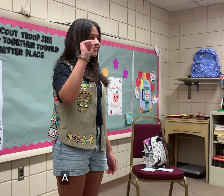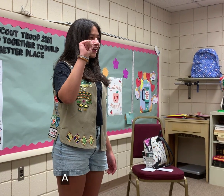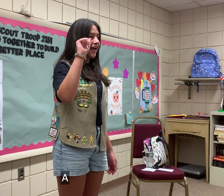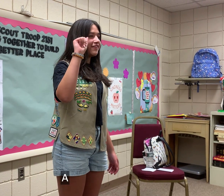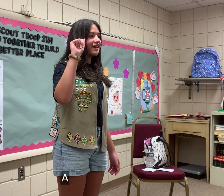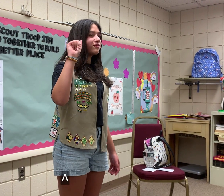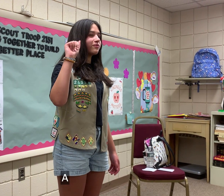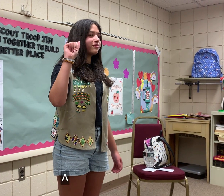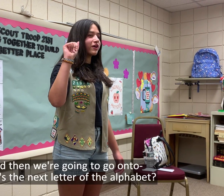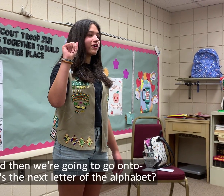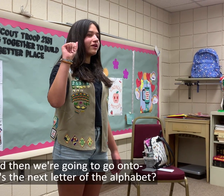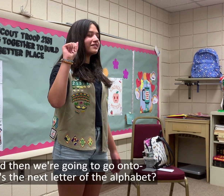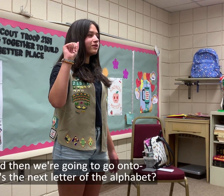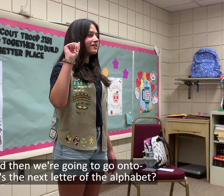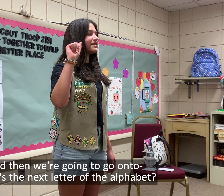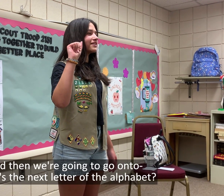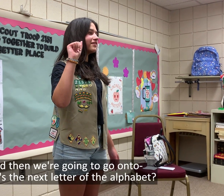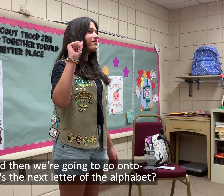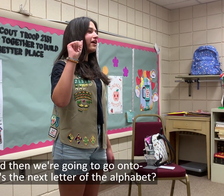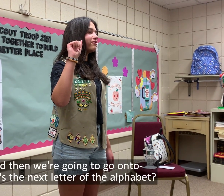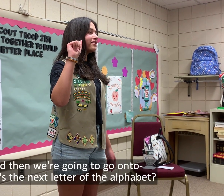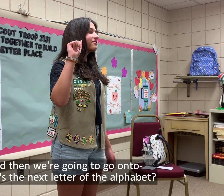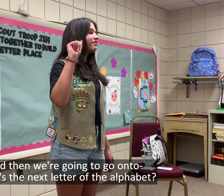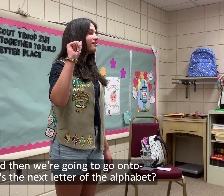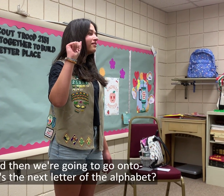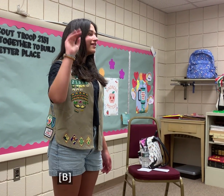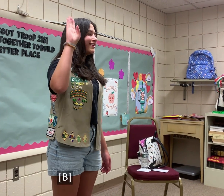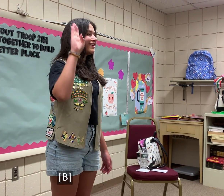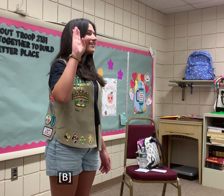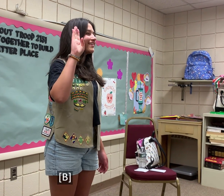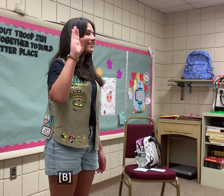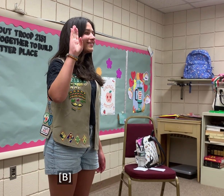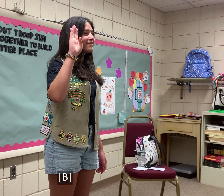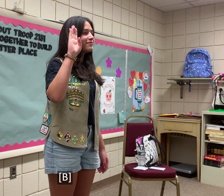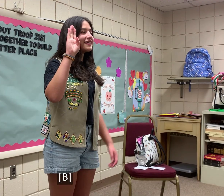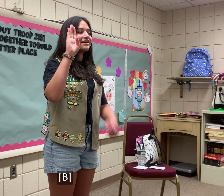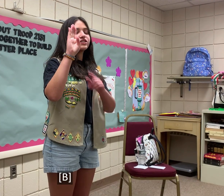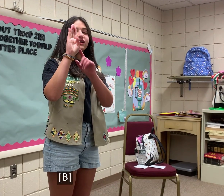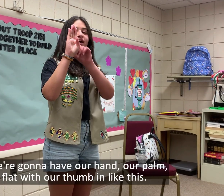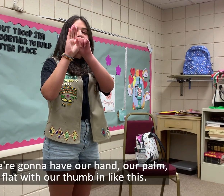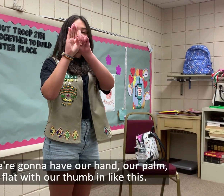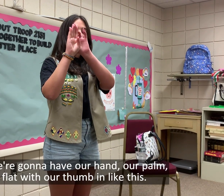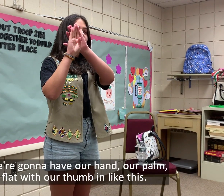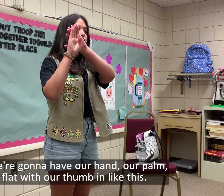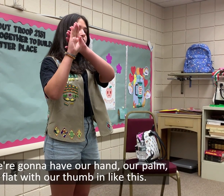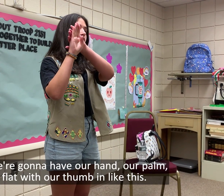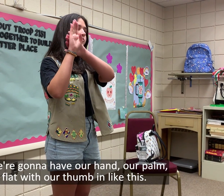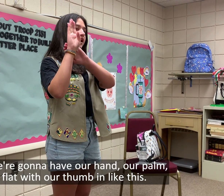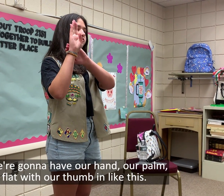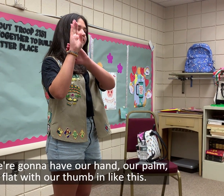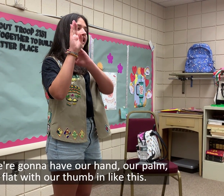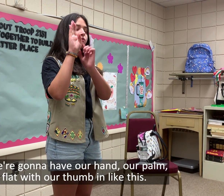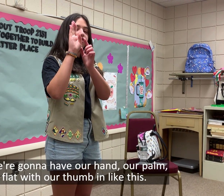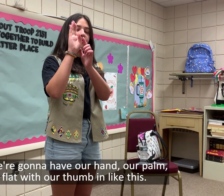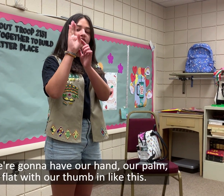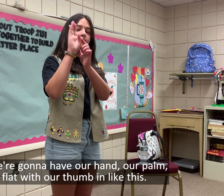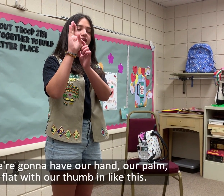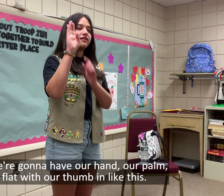And then we're gonna go on to, what's the next letter of the alphabet? B. So we're gonna have our palm out flat with our thumb in like